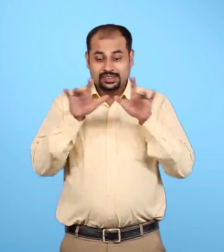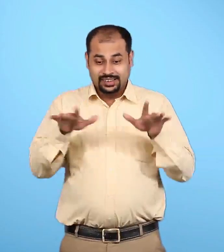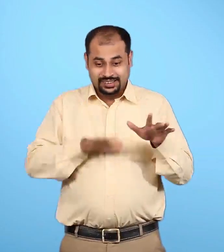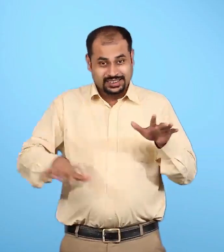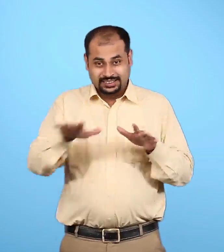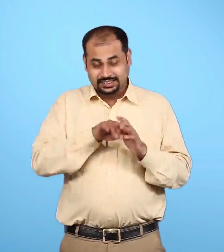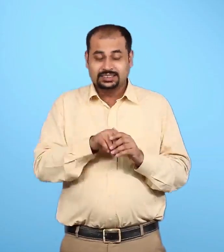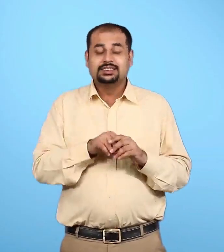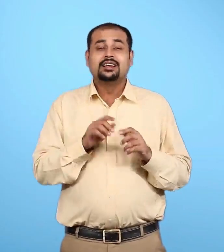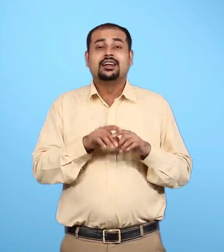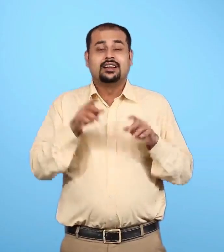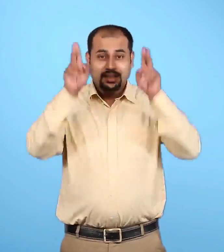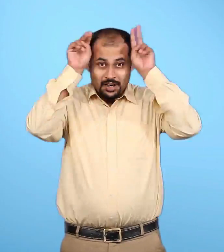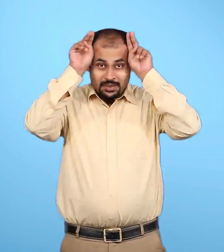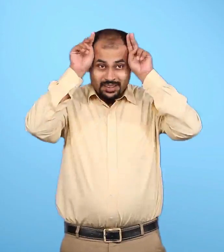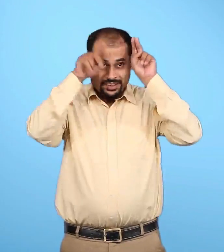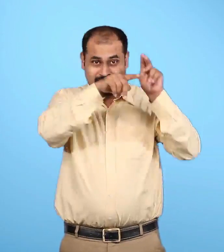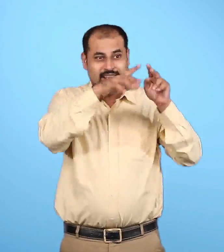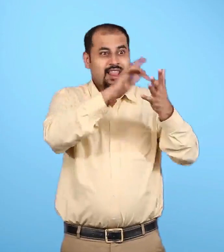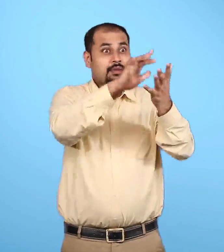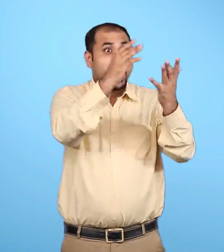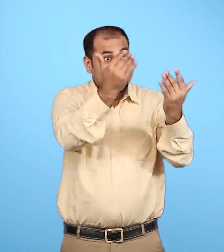Rabbits were brought to Australia